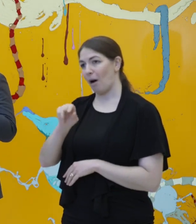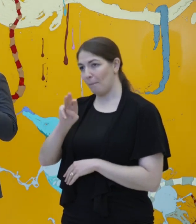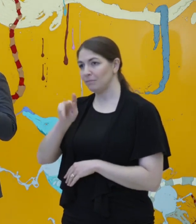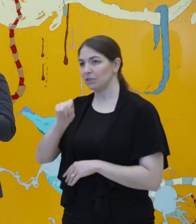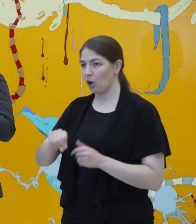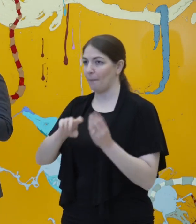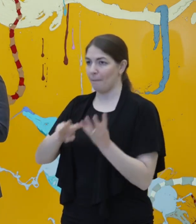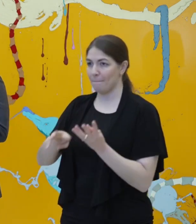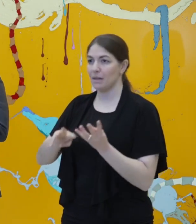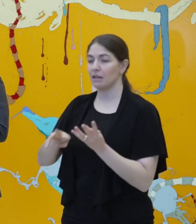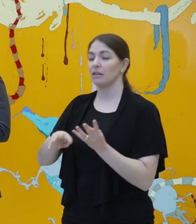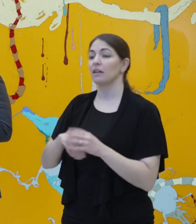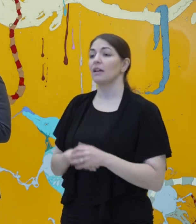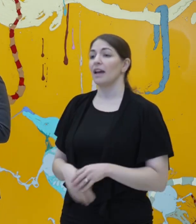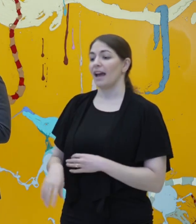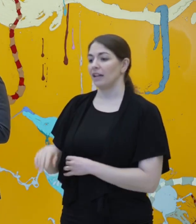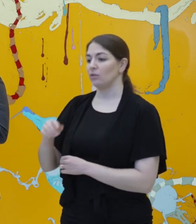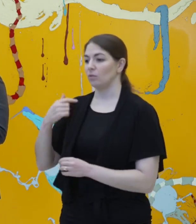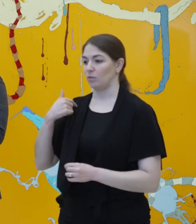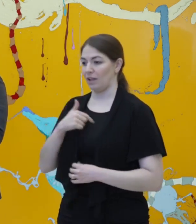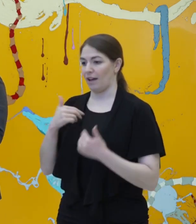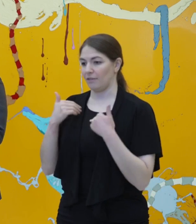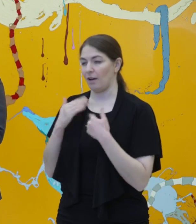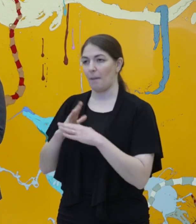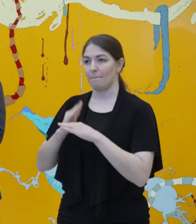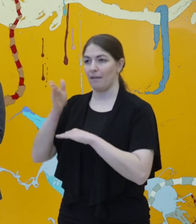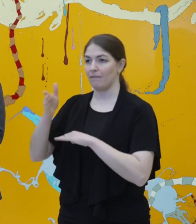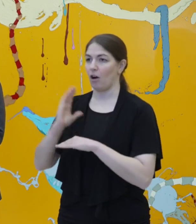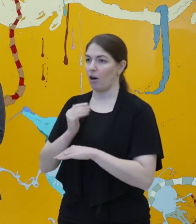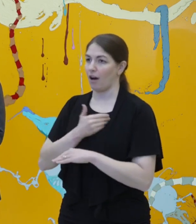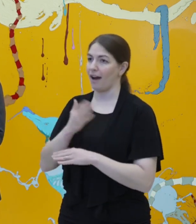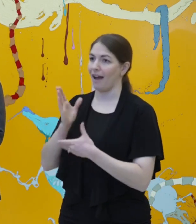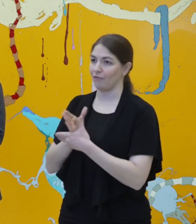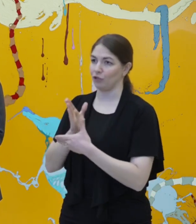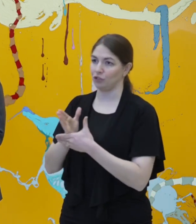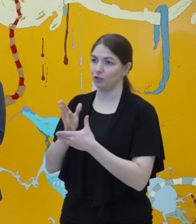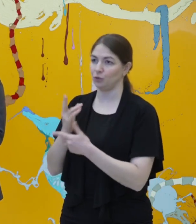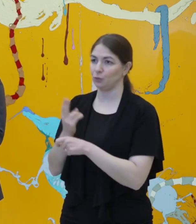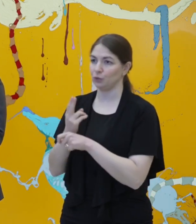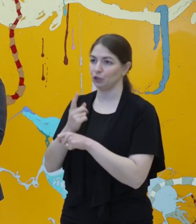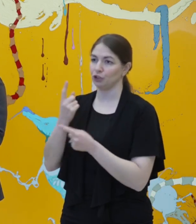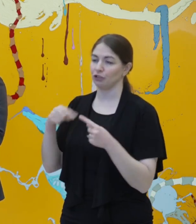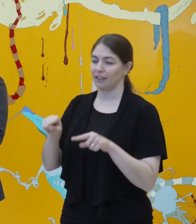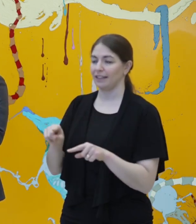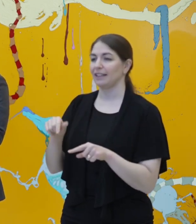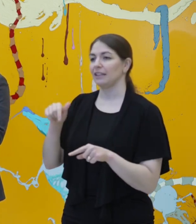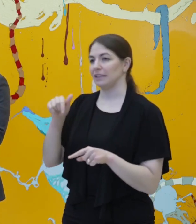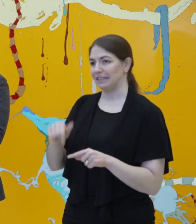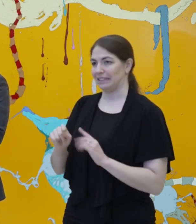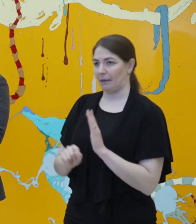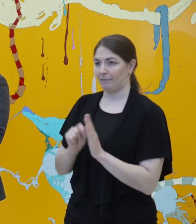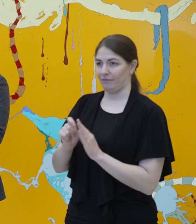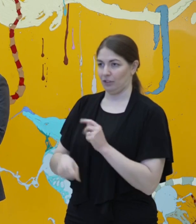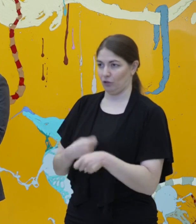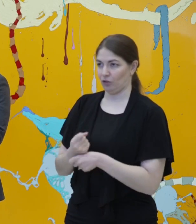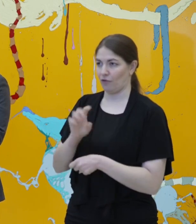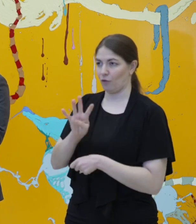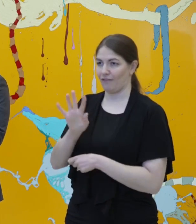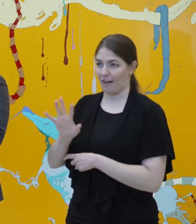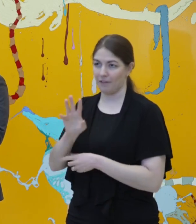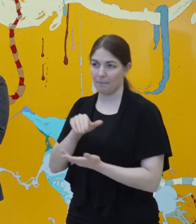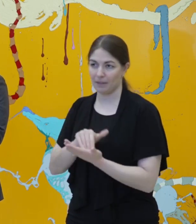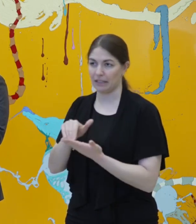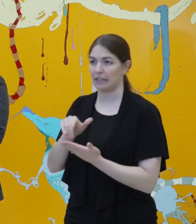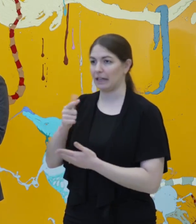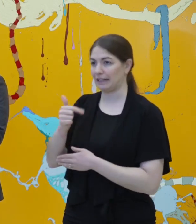that's well above what our average utilization is this time of year, which is 45 million gallons a day. The